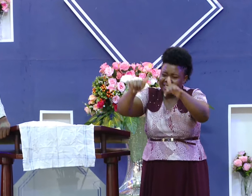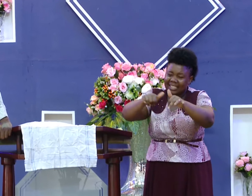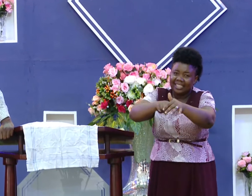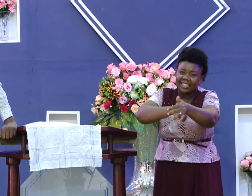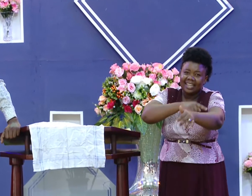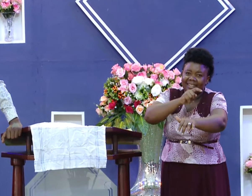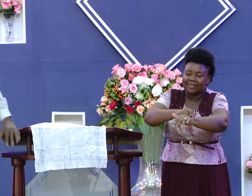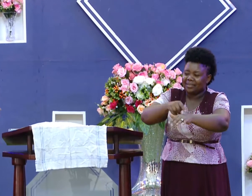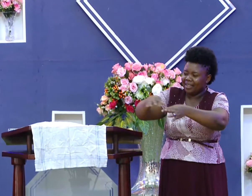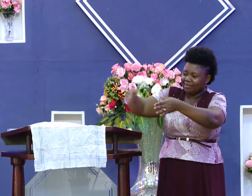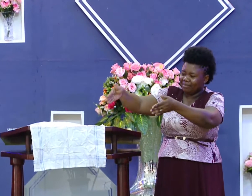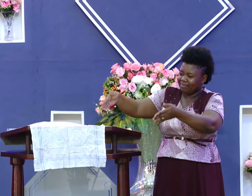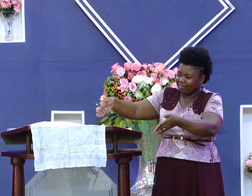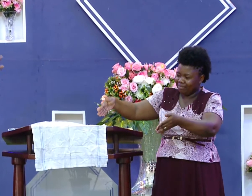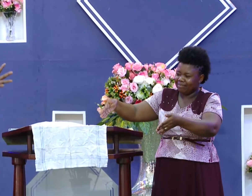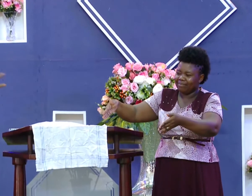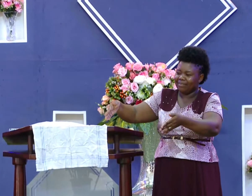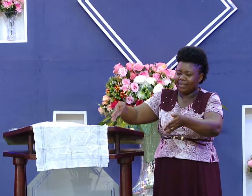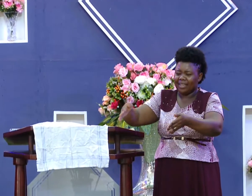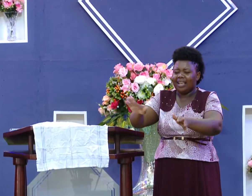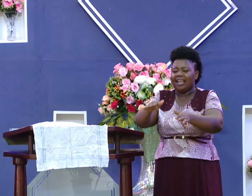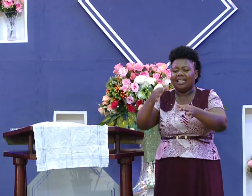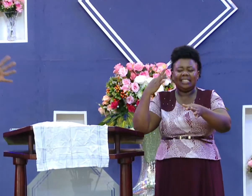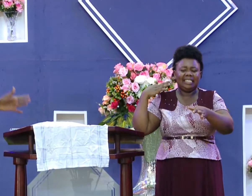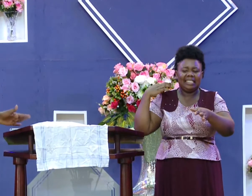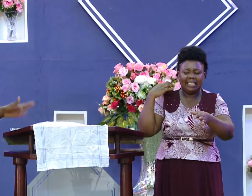And they had been there for a long time.